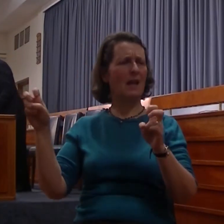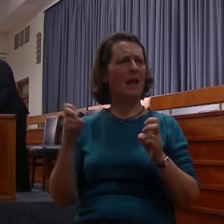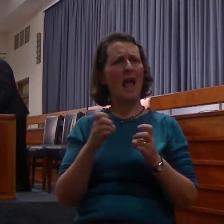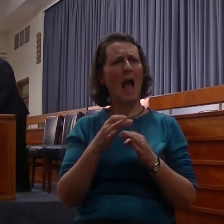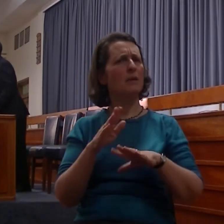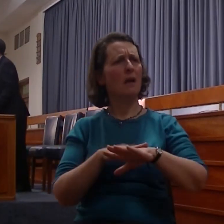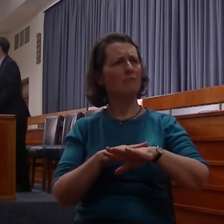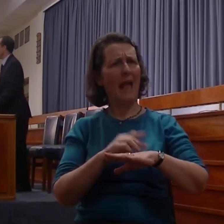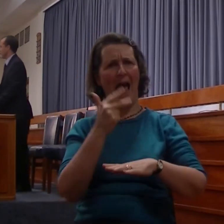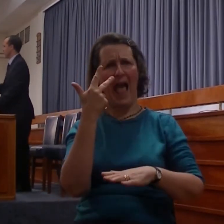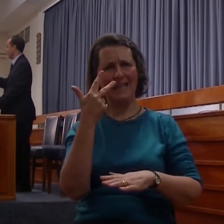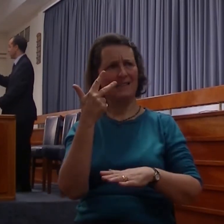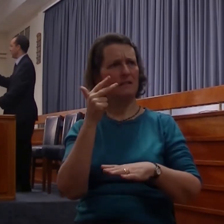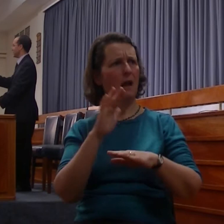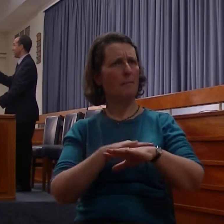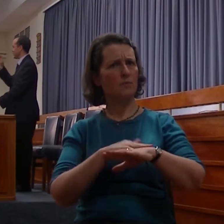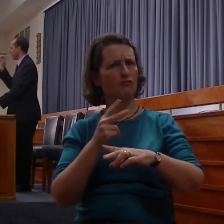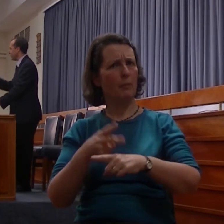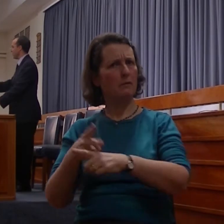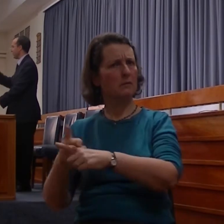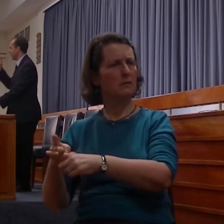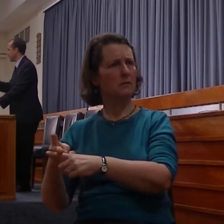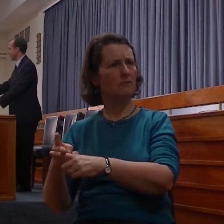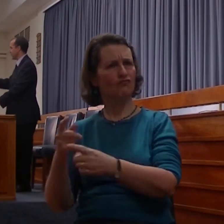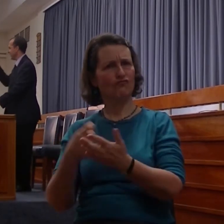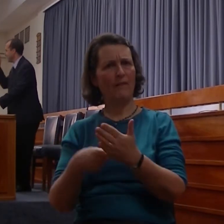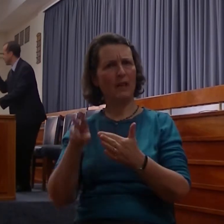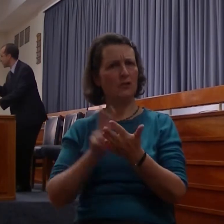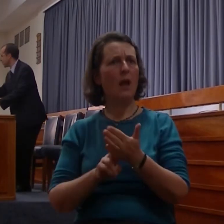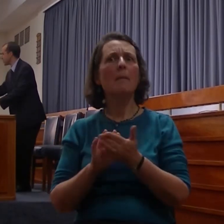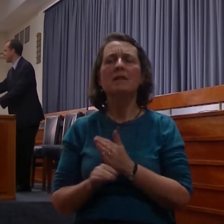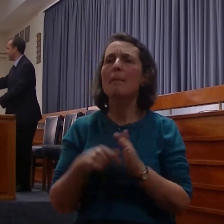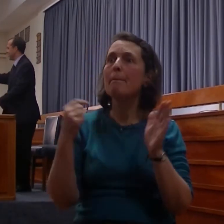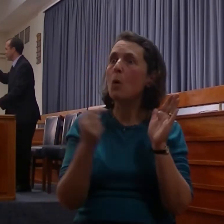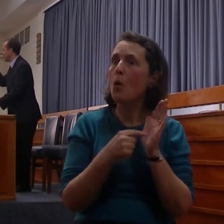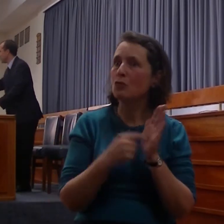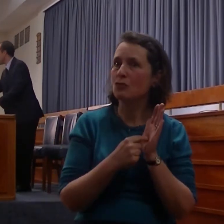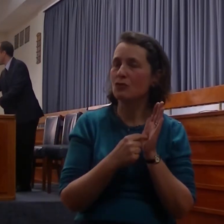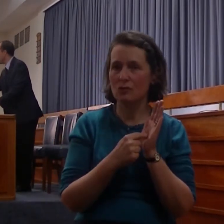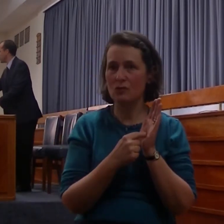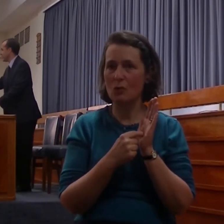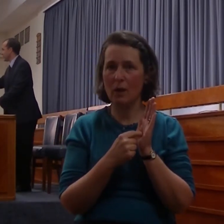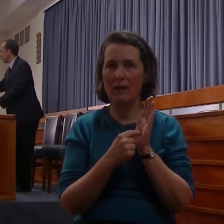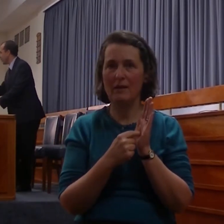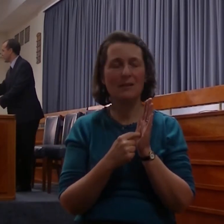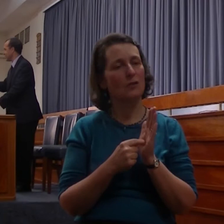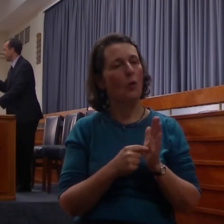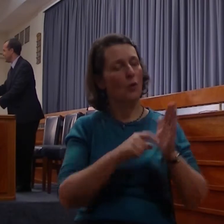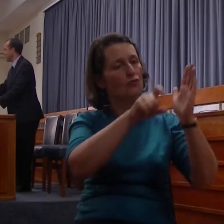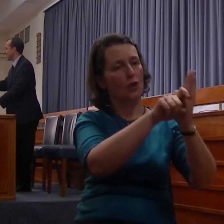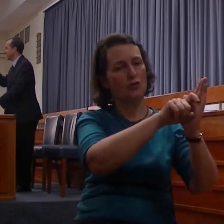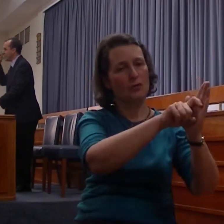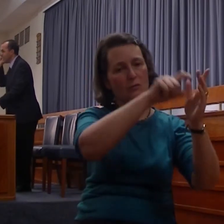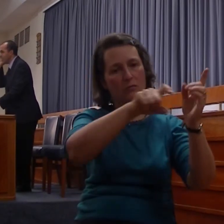said unto the churches. This expression is mentioned 8 times in the book of Revelation. So which means it's